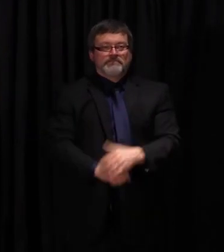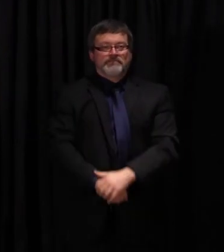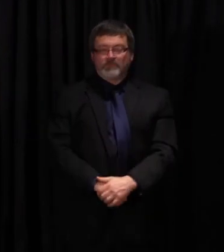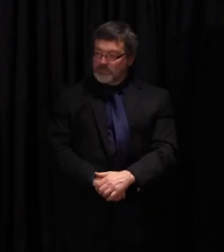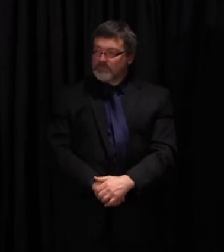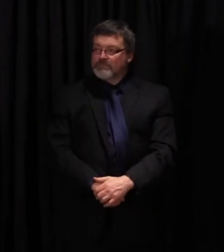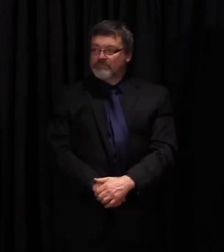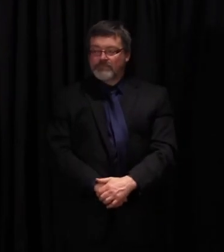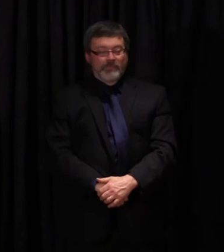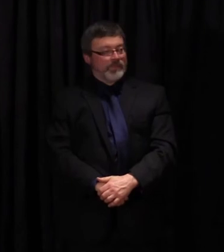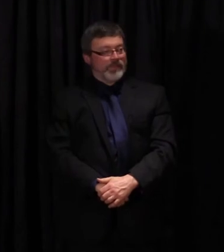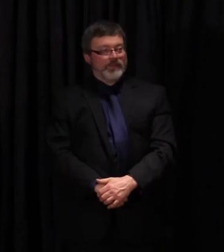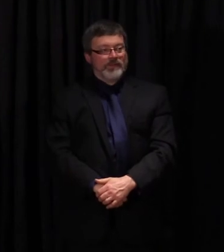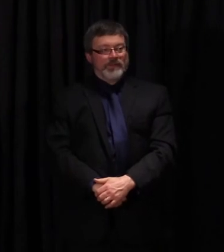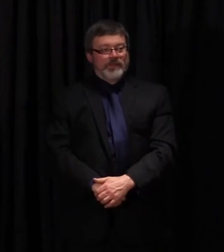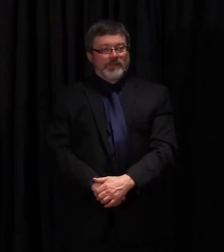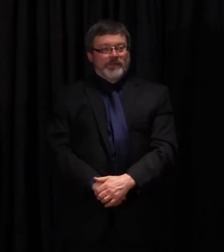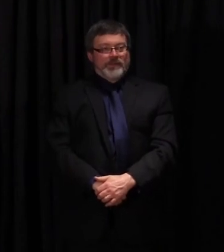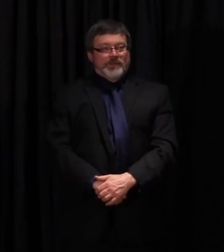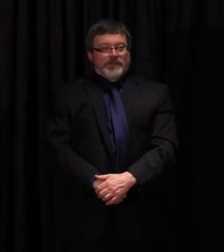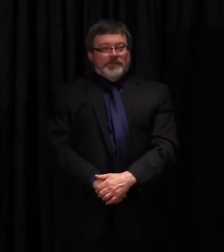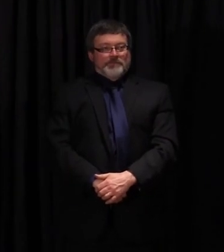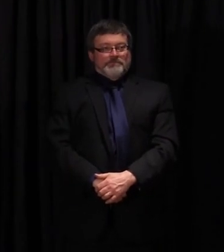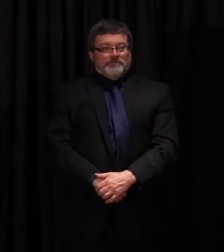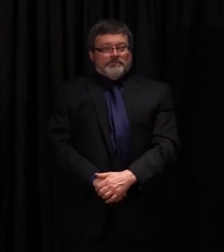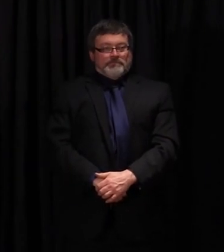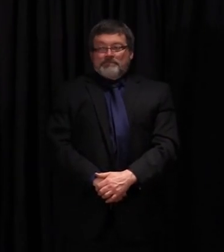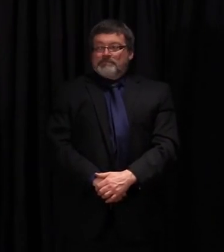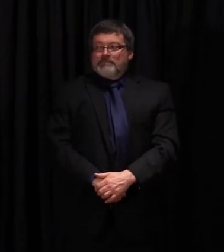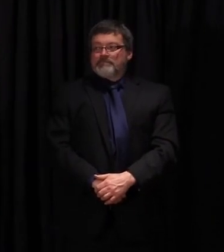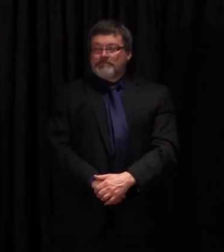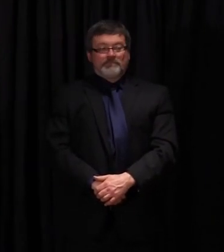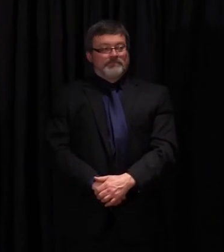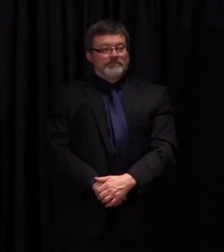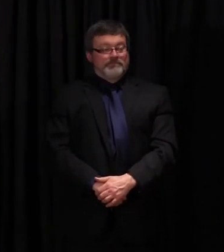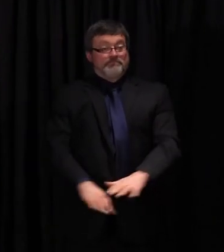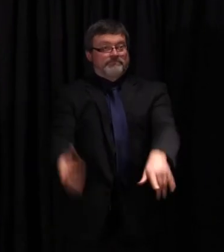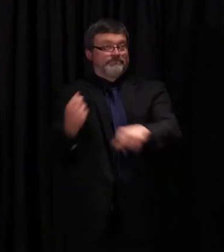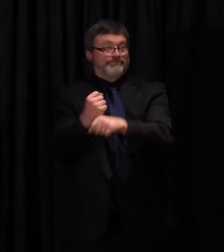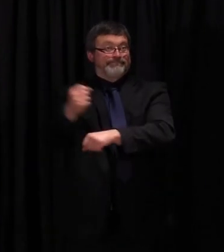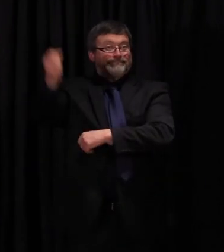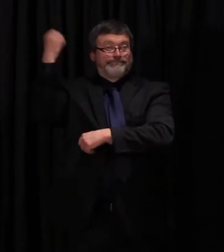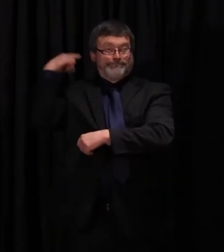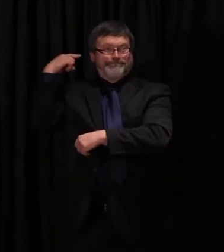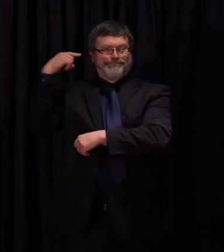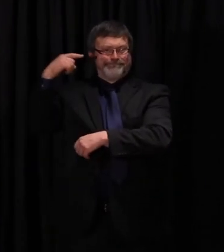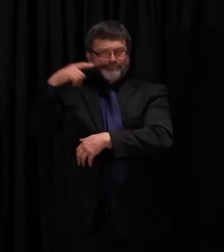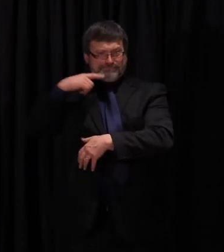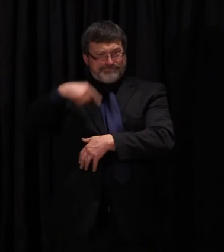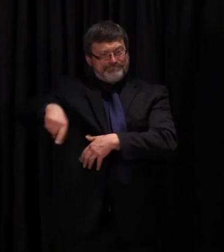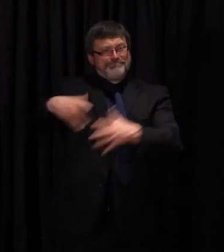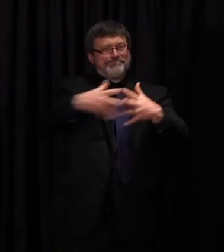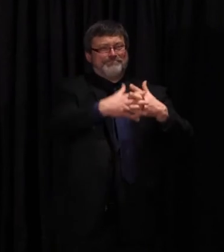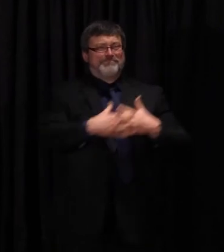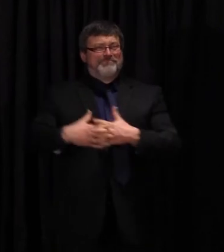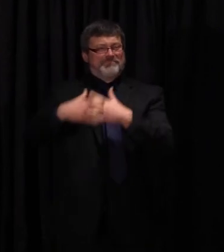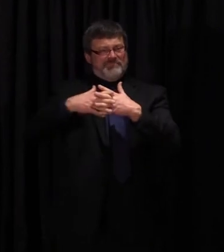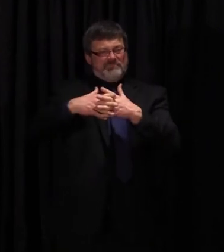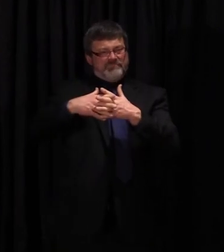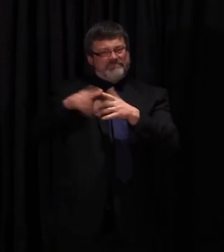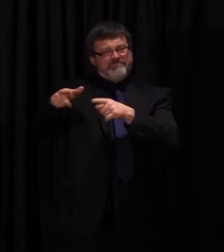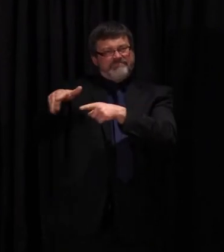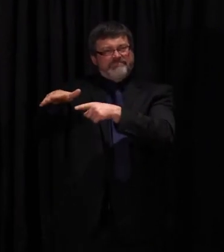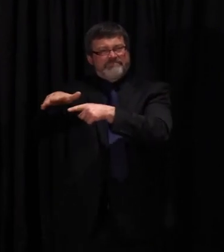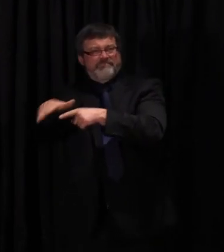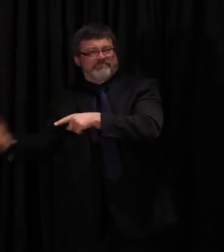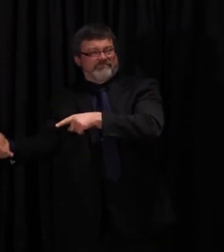Late last year, Our nation lost a great American.